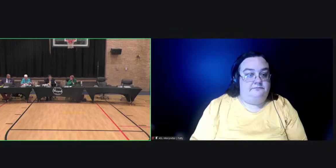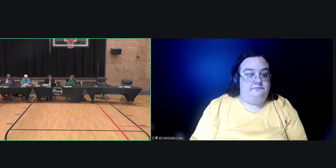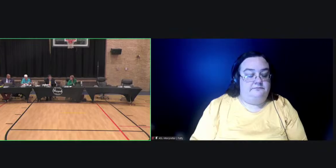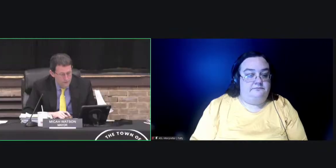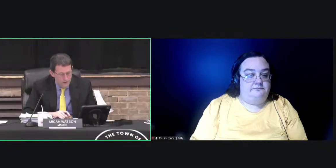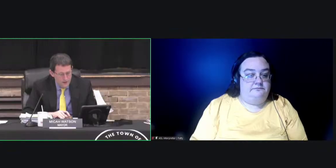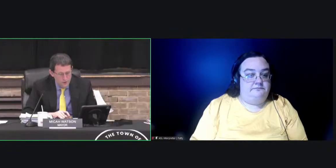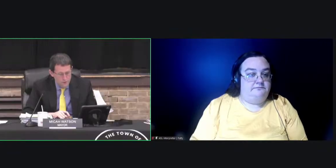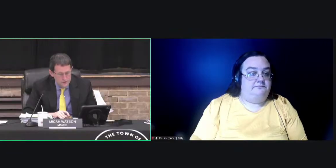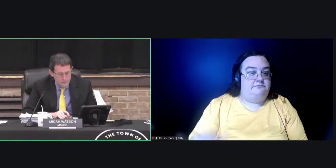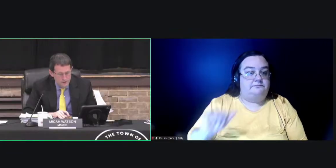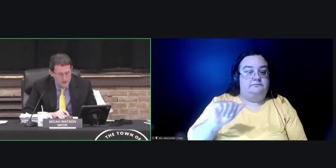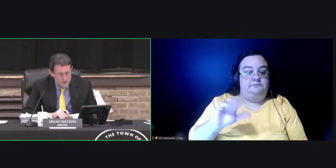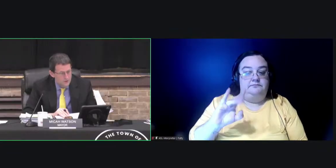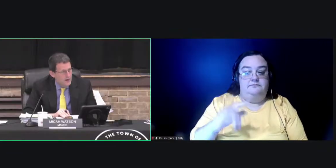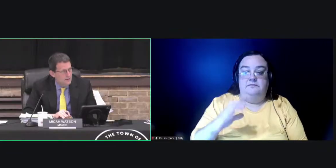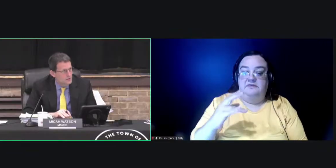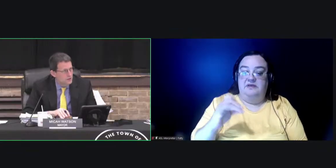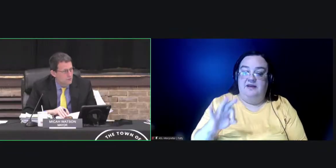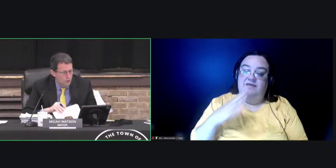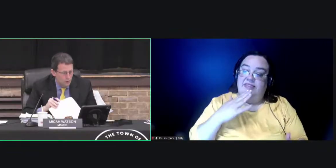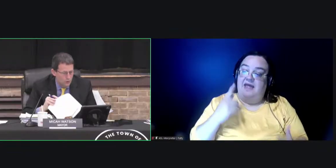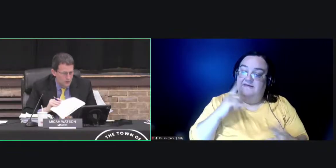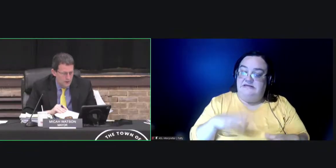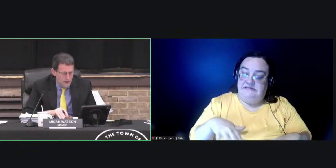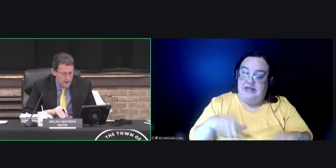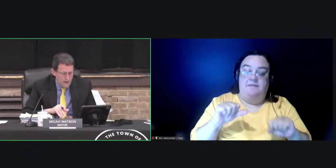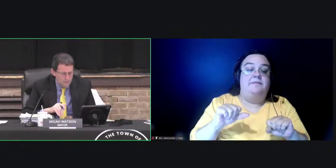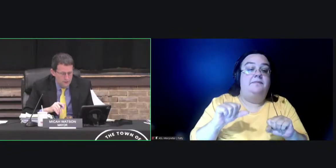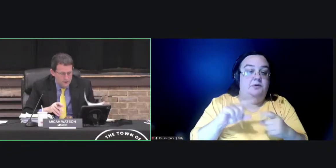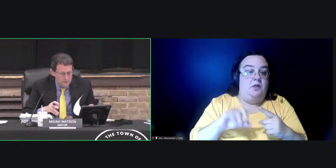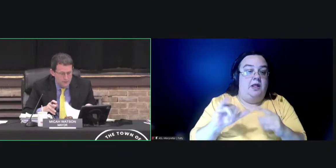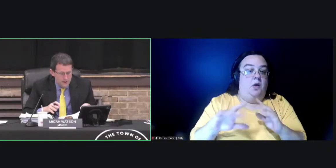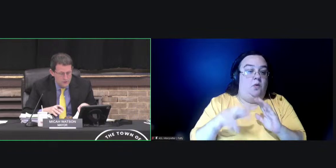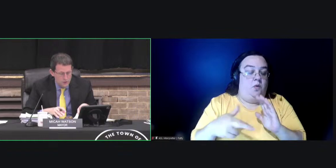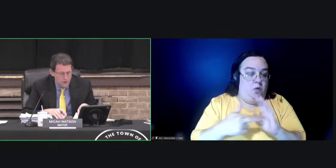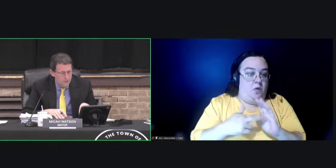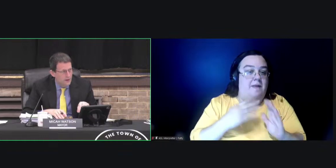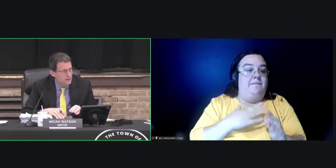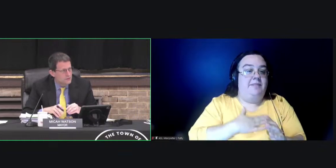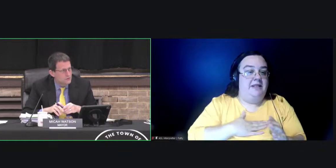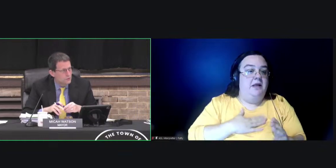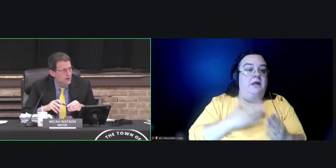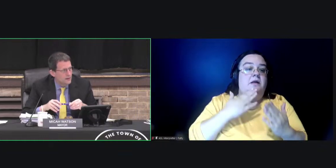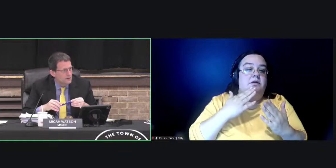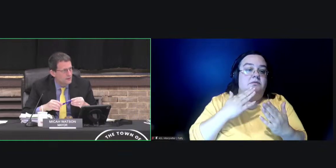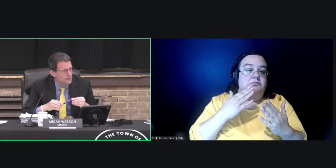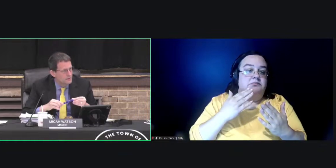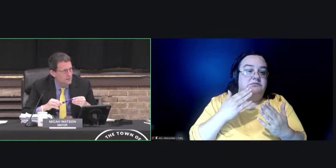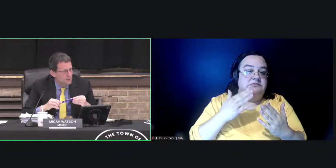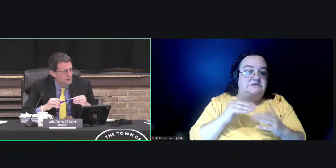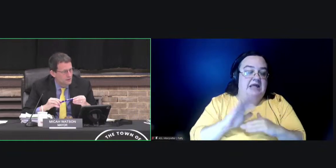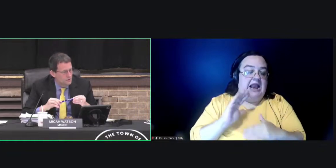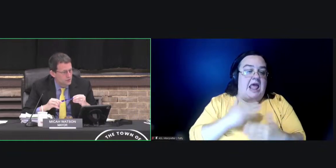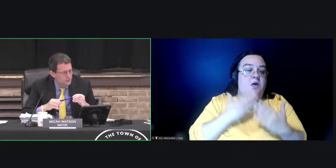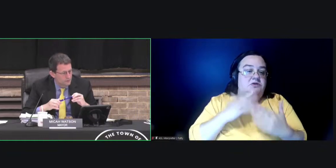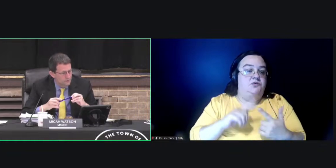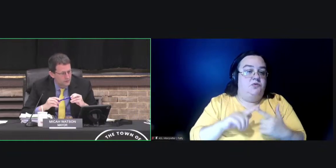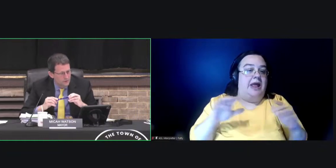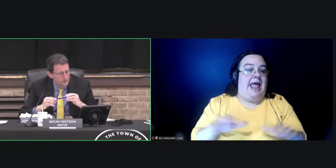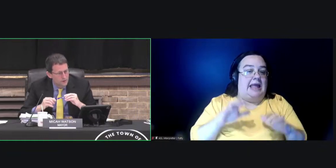Acting Chief, thank you for stepping into the Acting Chief role, and please pass on our thanks to Acting Deputy